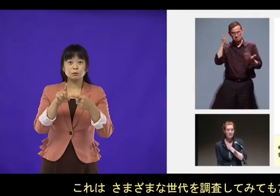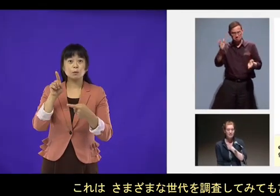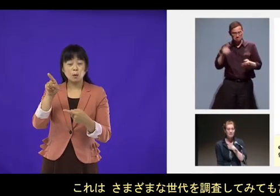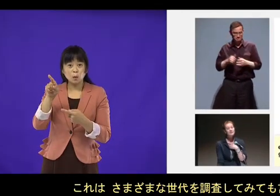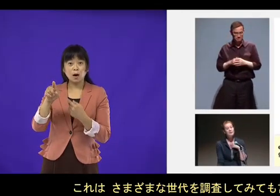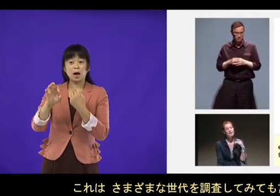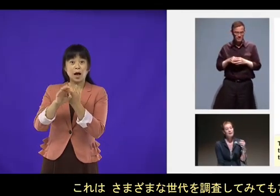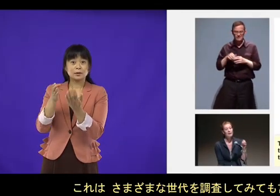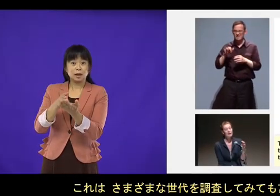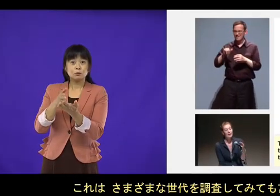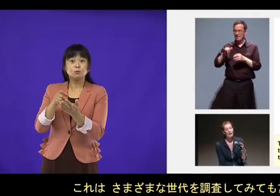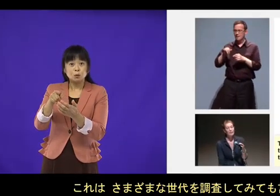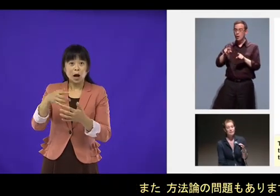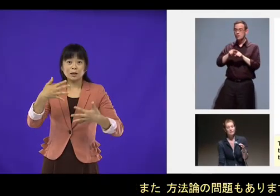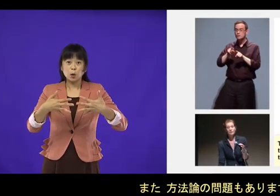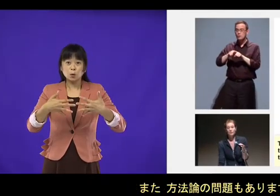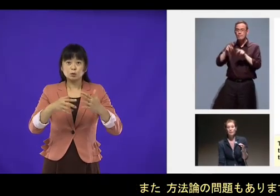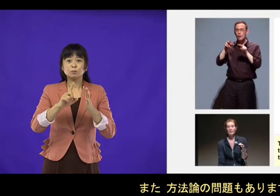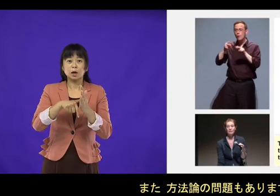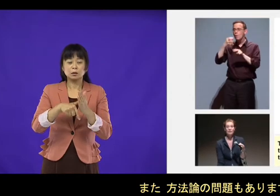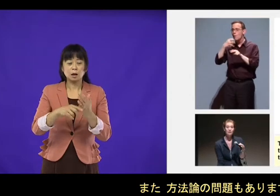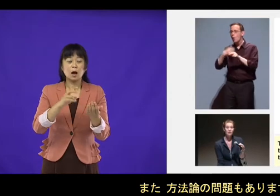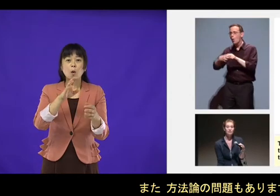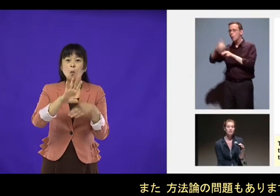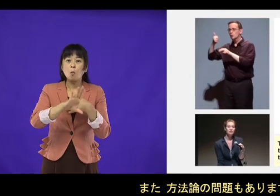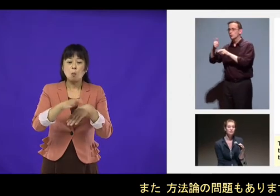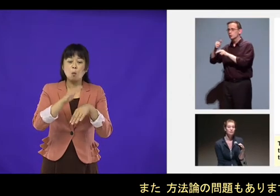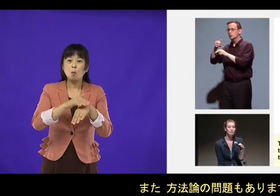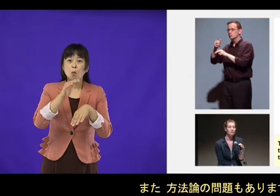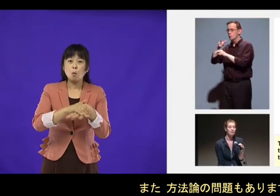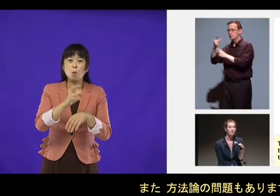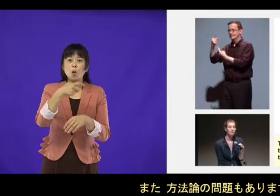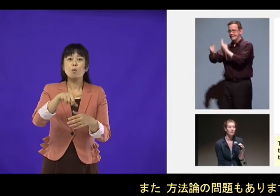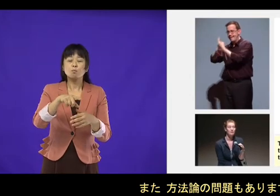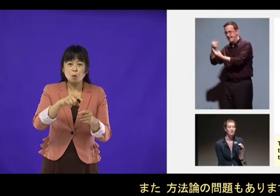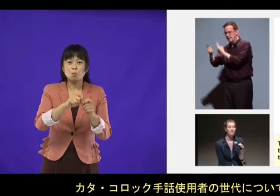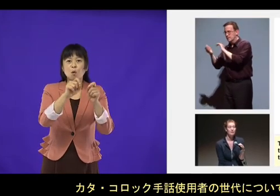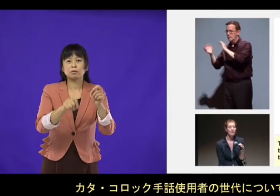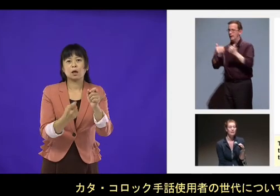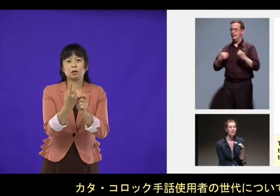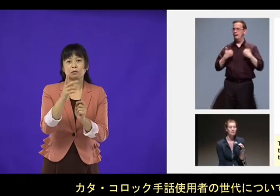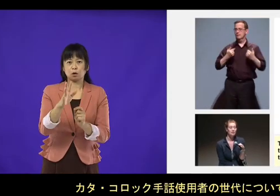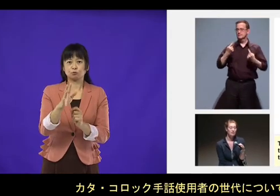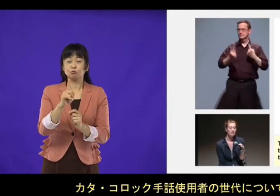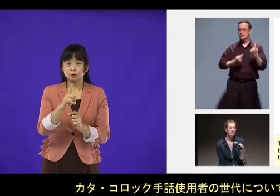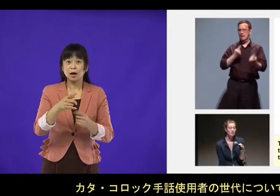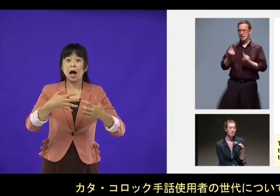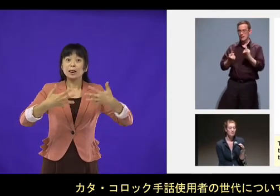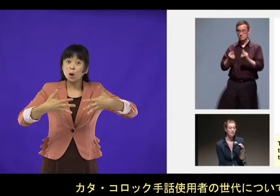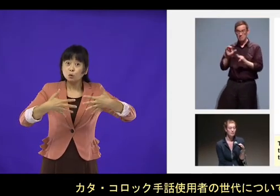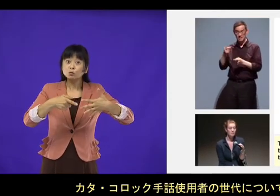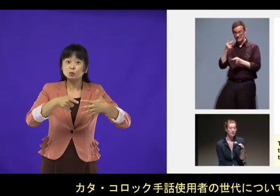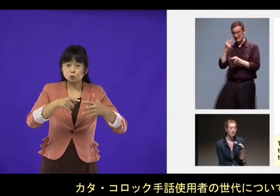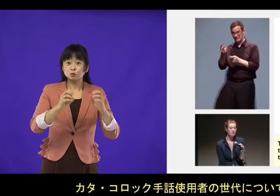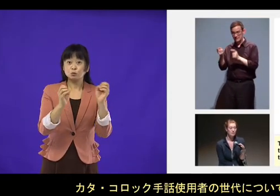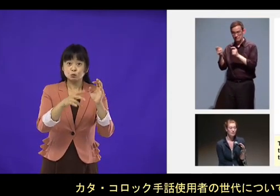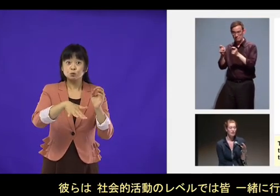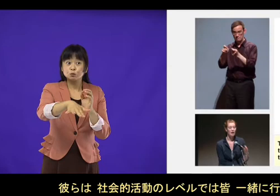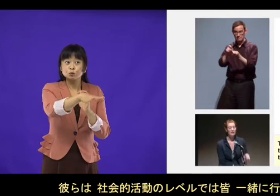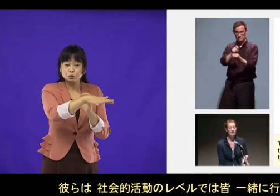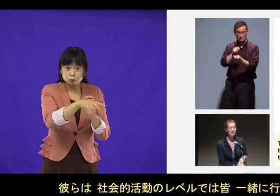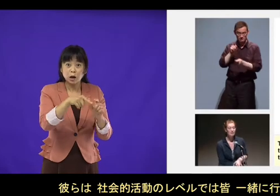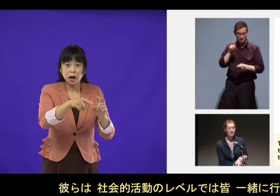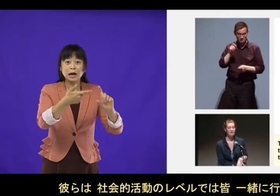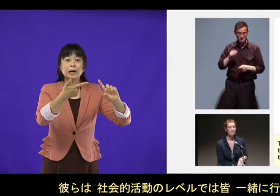various generations. But there's also methodological issues. So if we think about the generations of Katakalok signers,